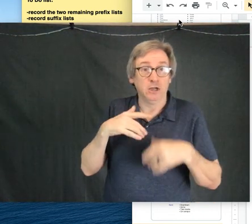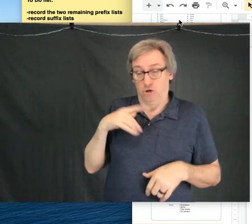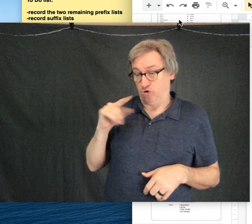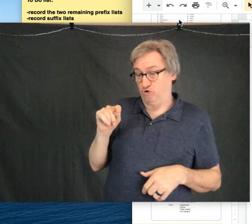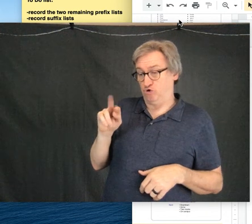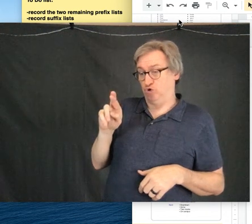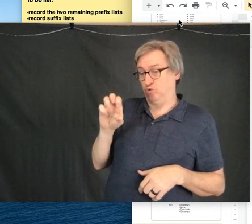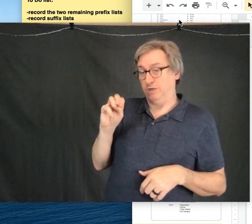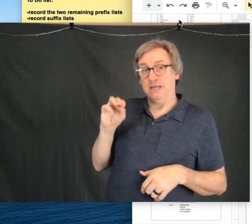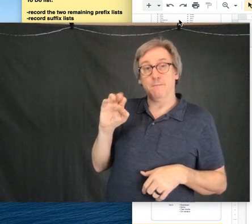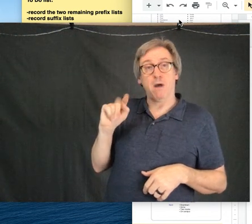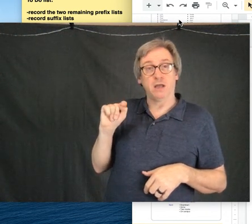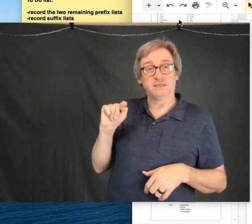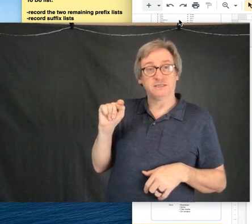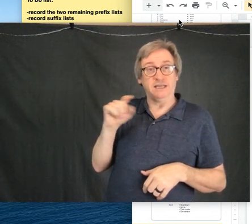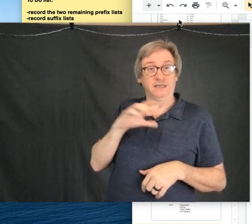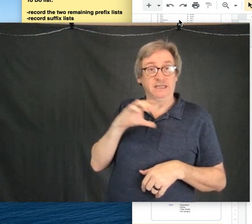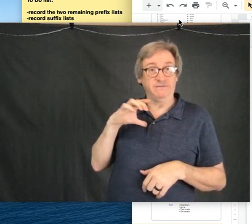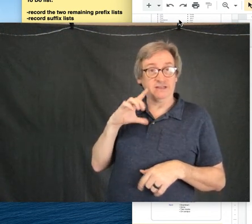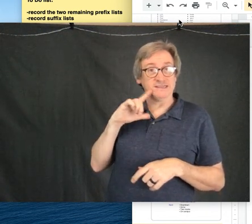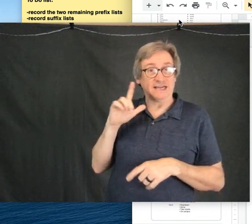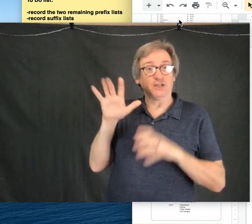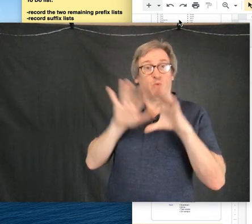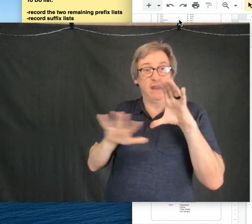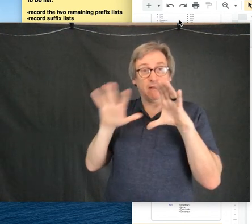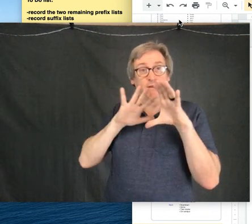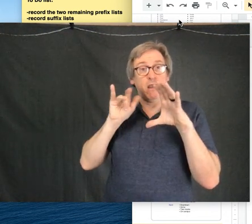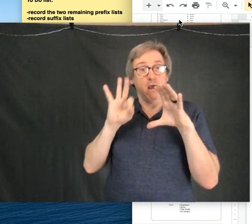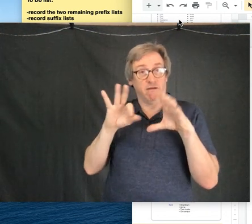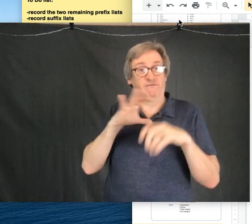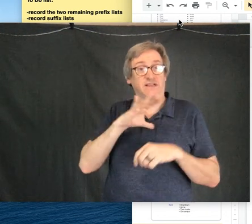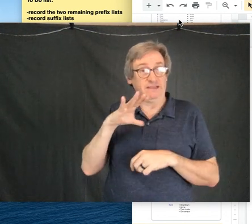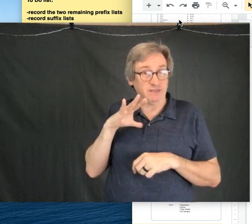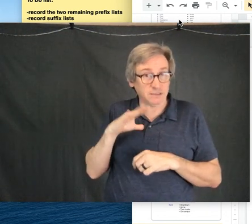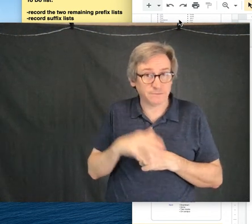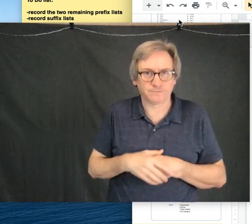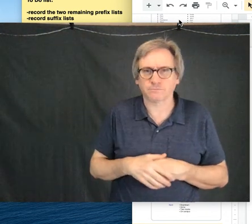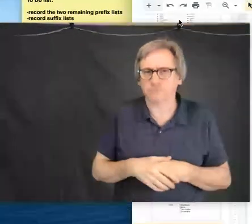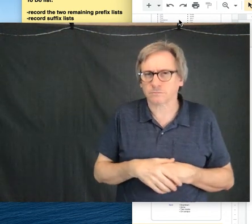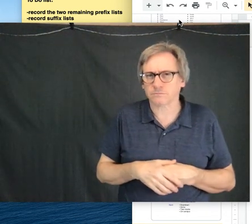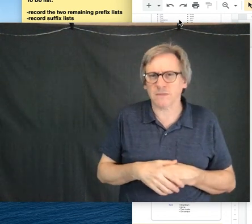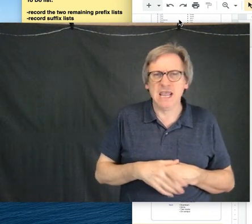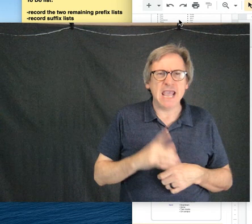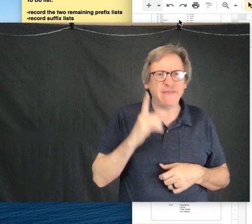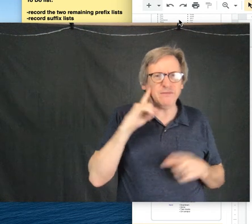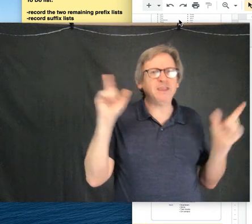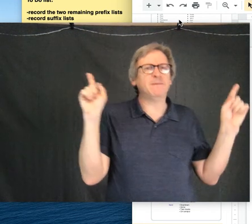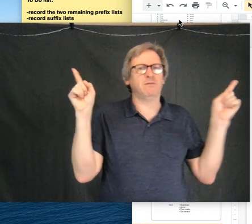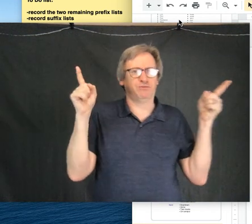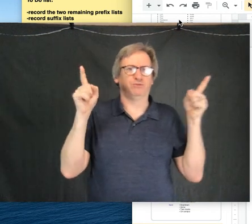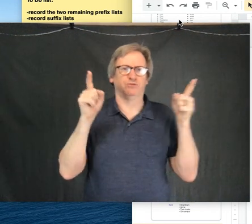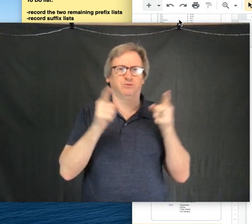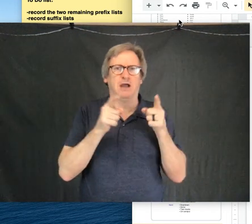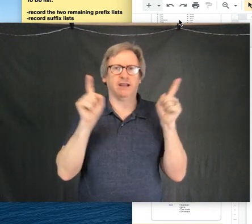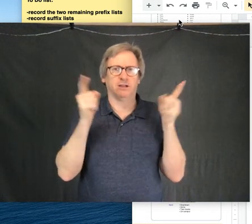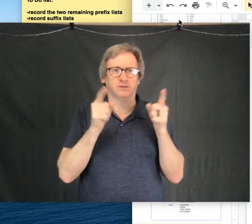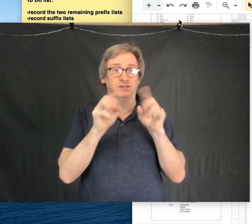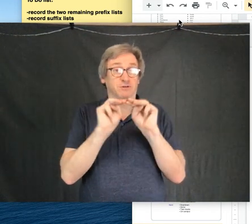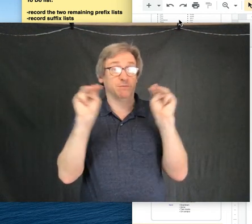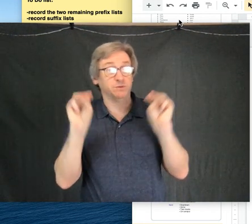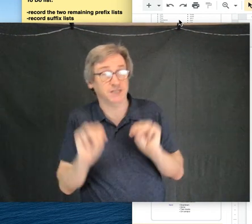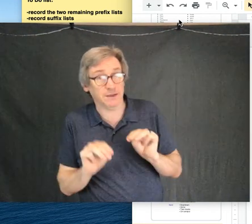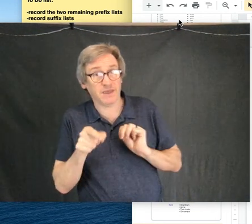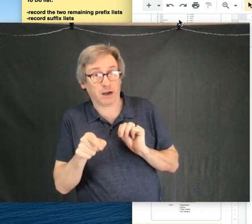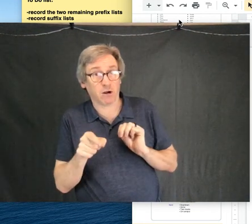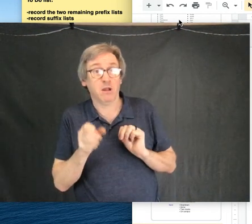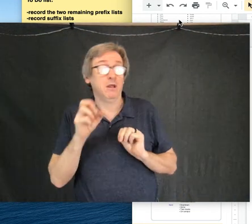city? Tremont in Cleveland is actually one area of Cleveland. And then think about how to get closer. Is there